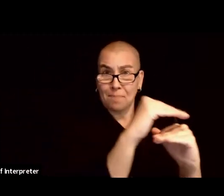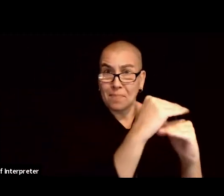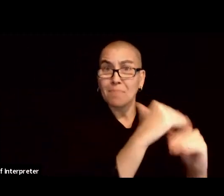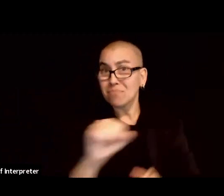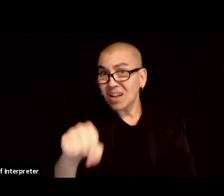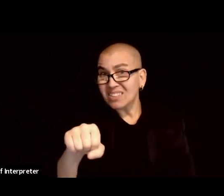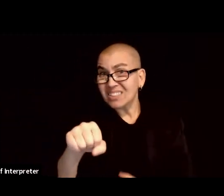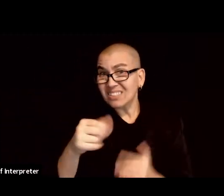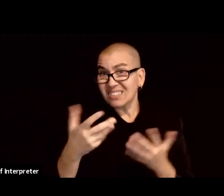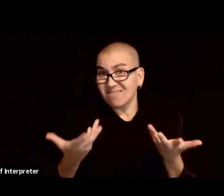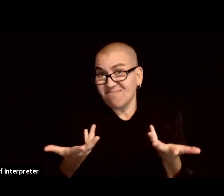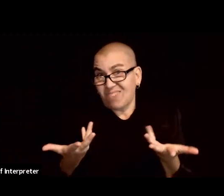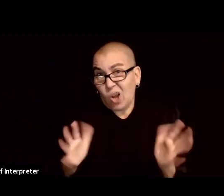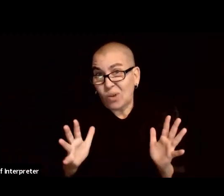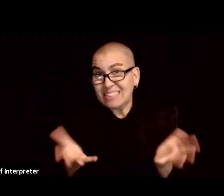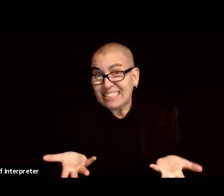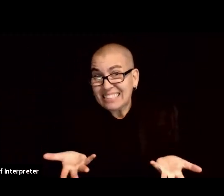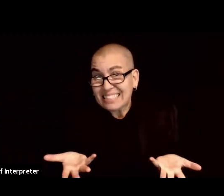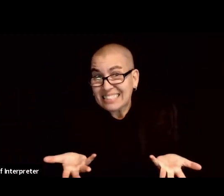So,